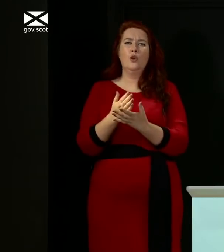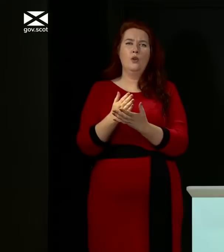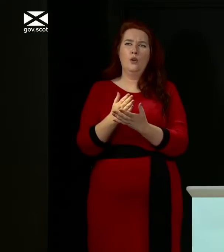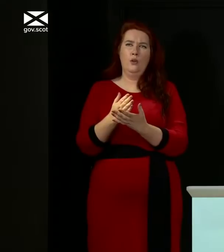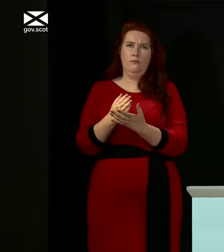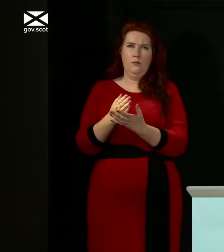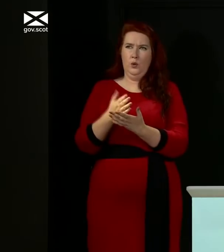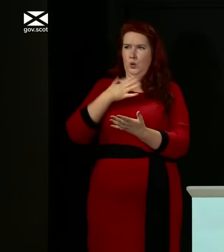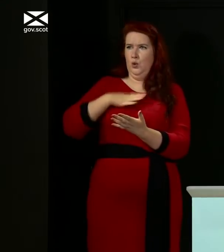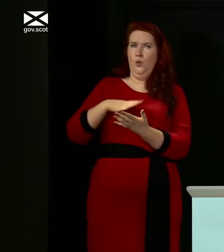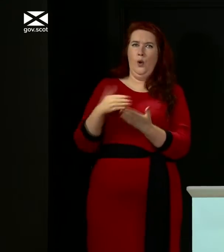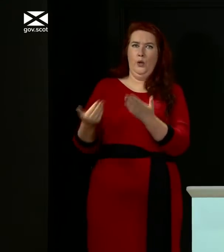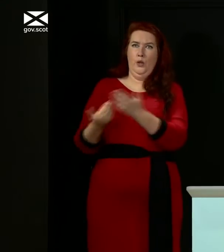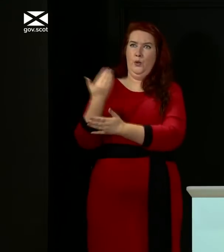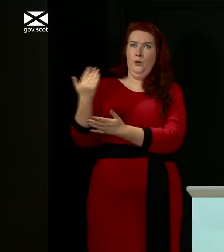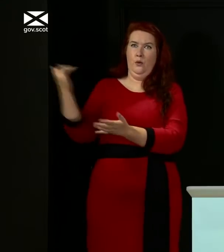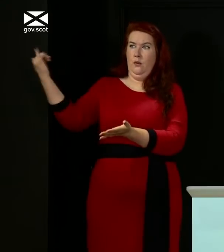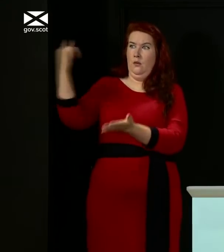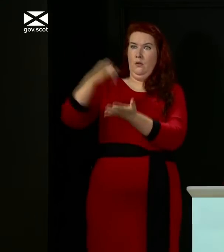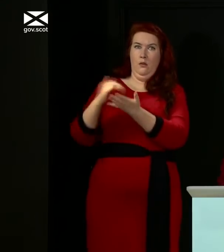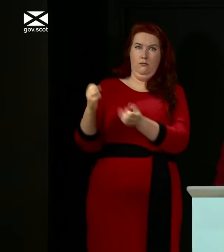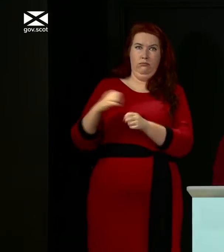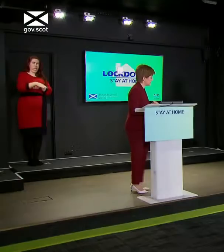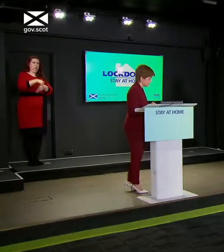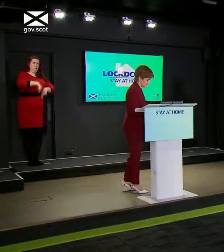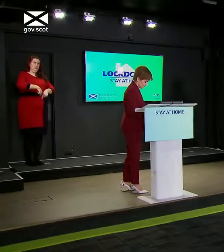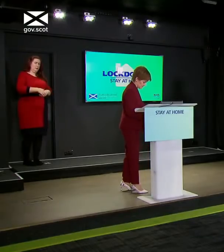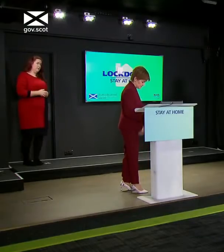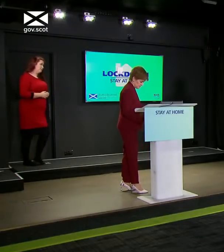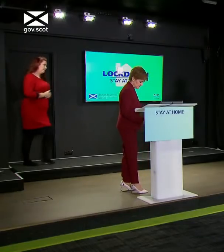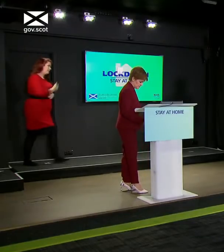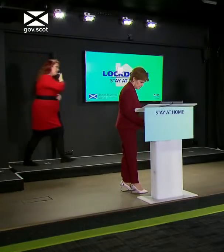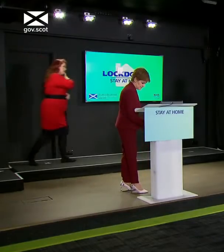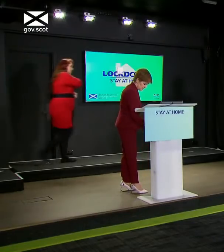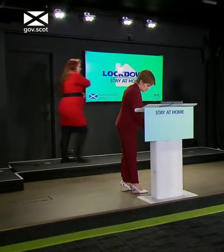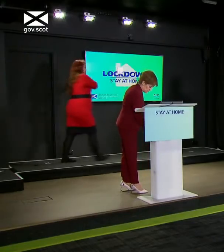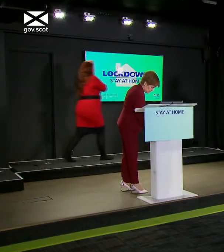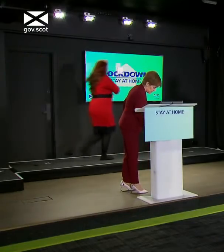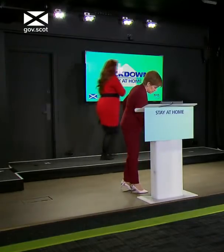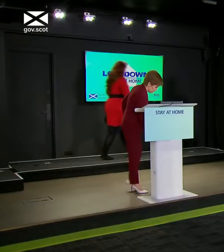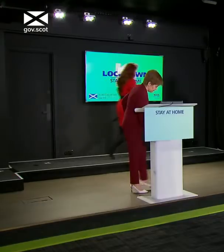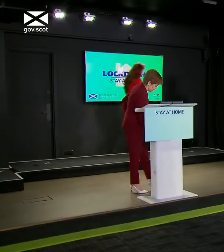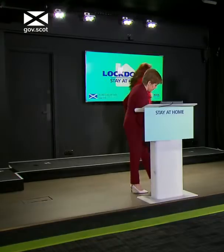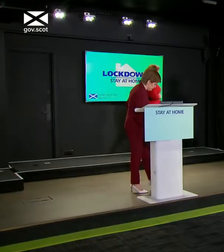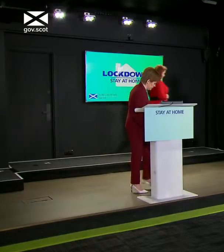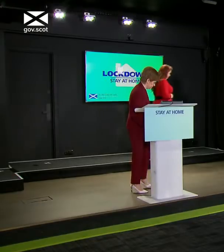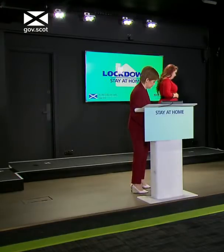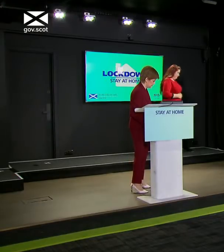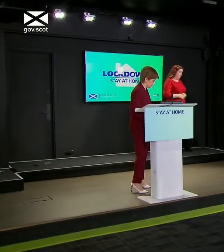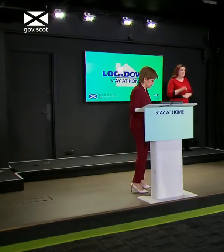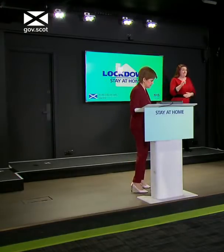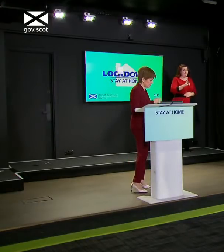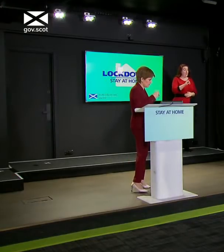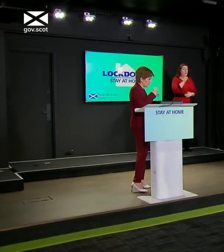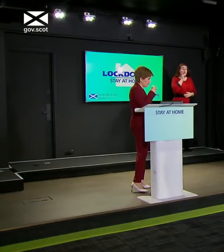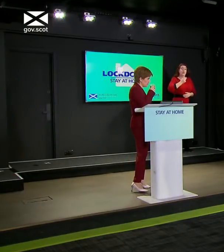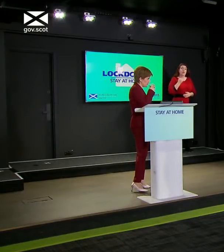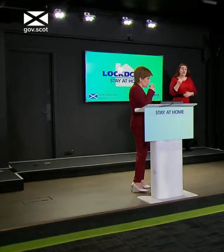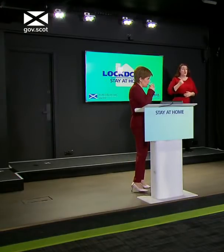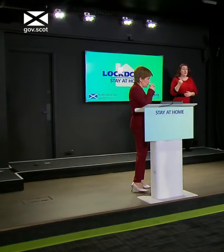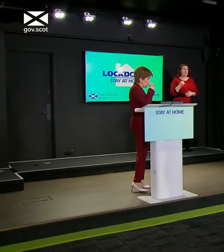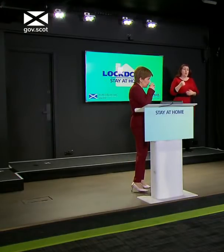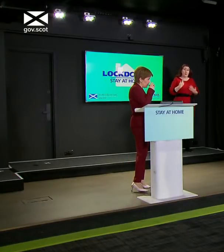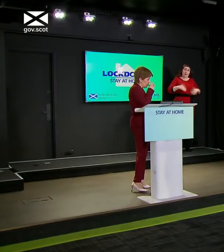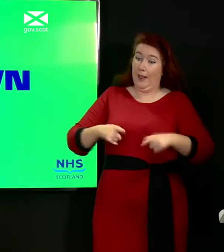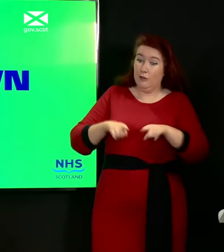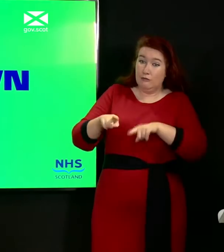strains of the virus to be seeded into the country. Jason. Yeah, so it's a global race. It's not just a Scottish race. It's a